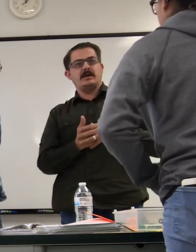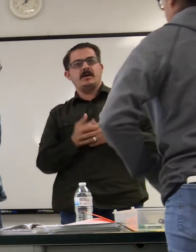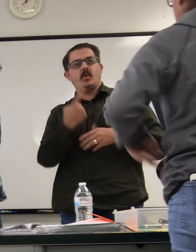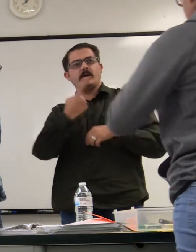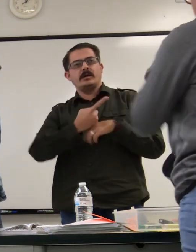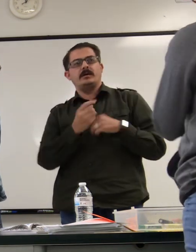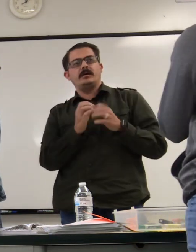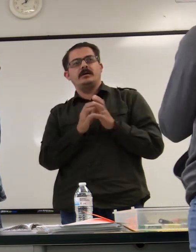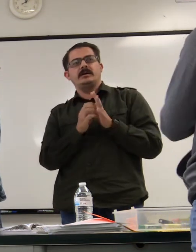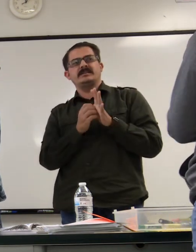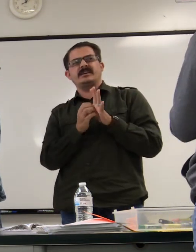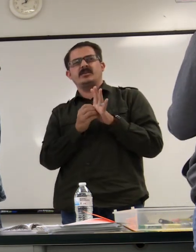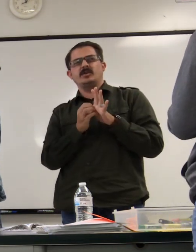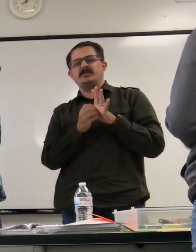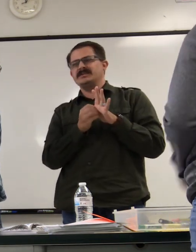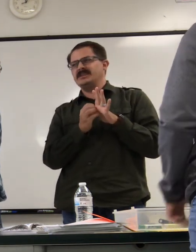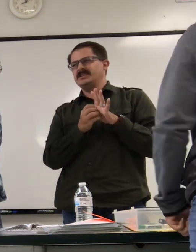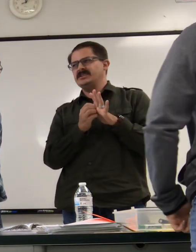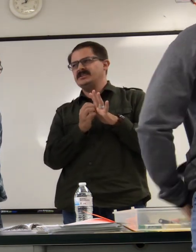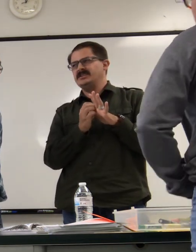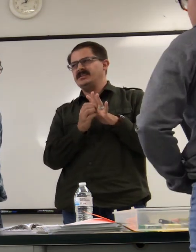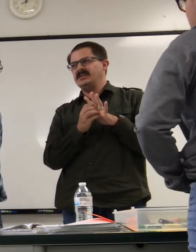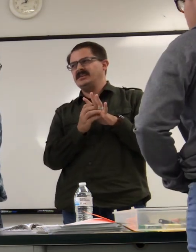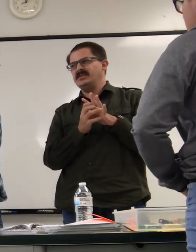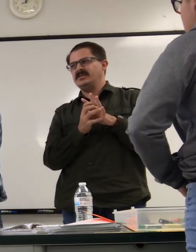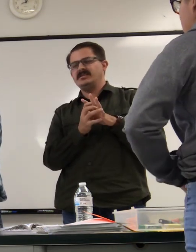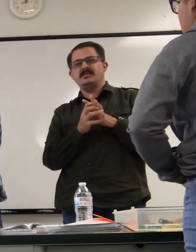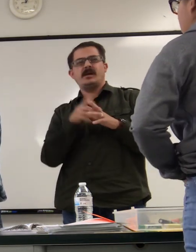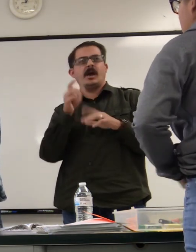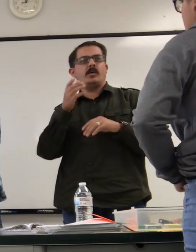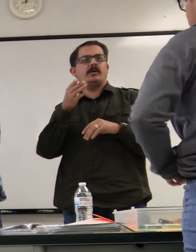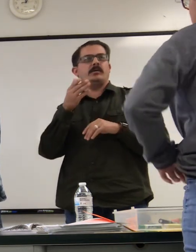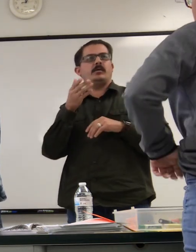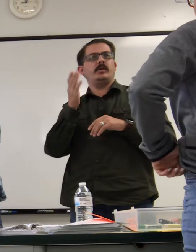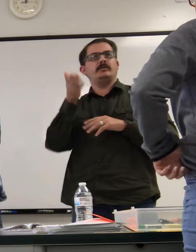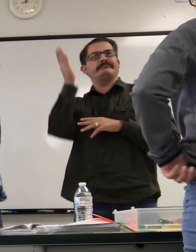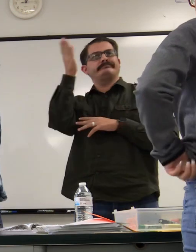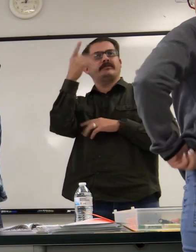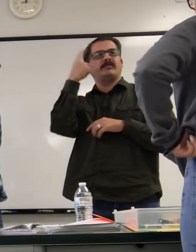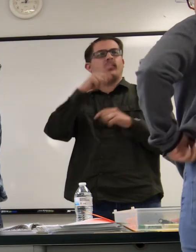day. It's like a group presentation? I'll present to 3 different groups.